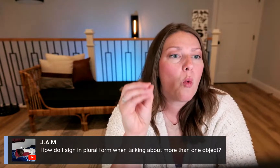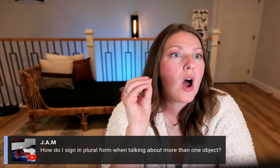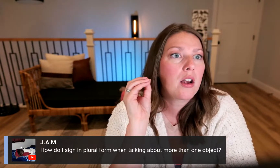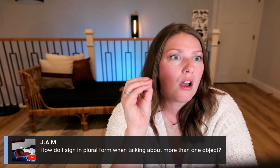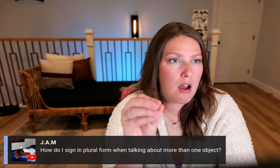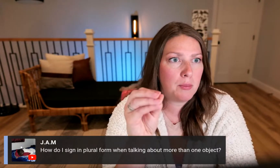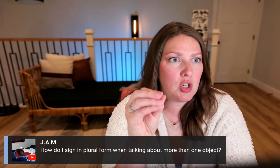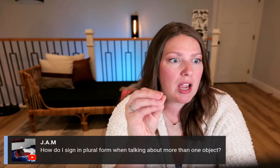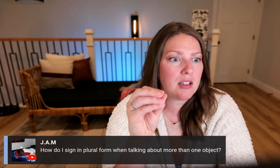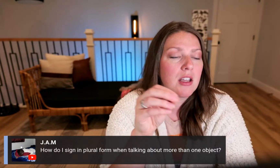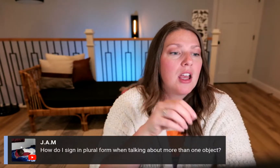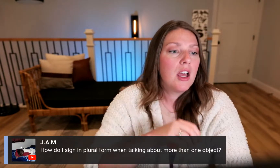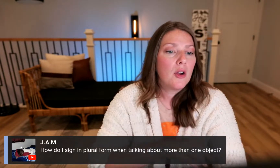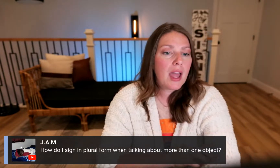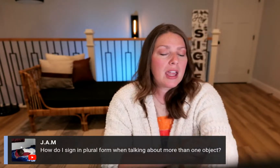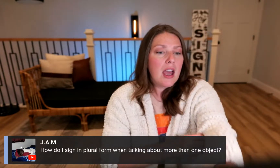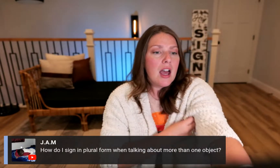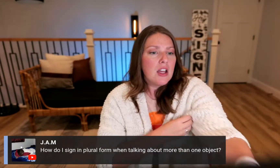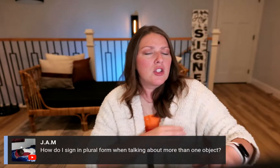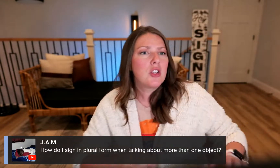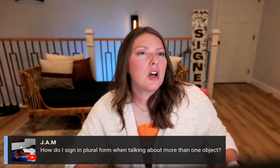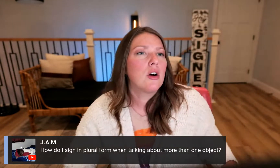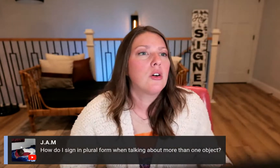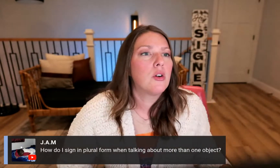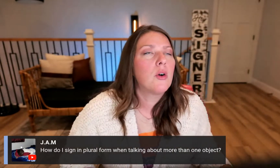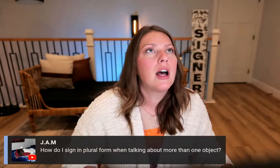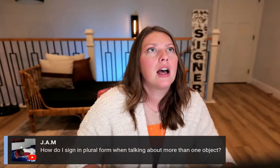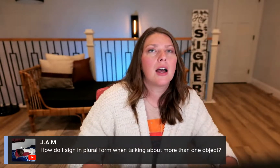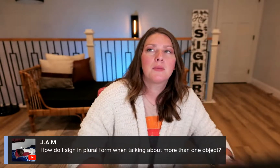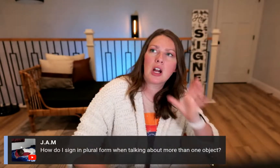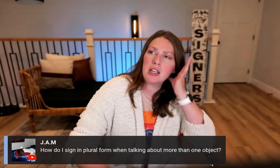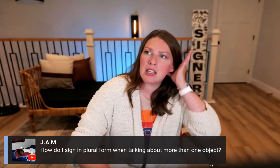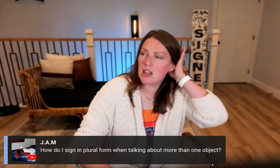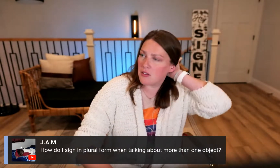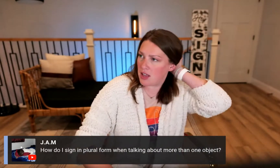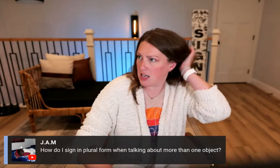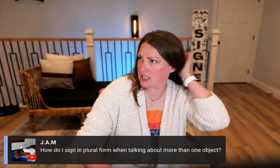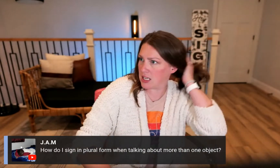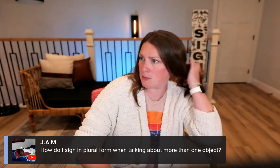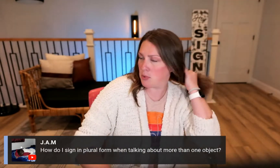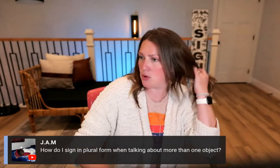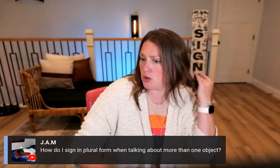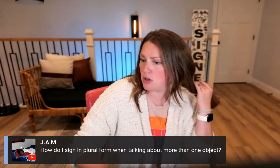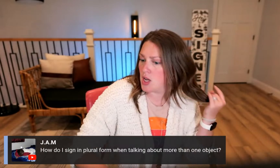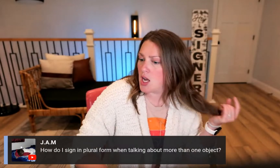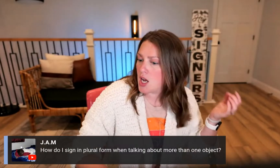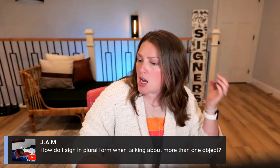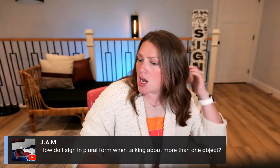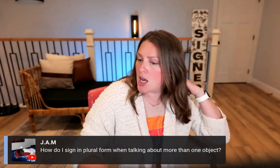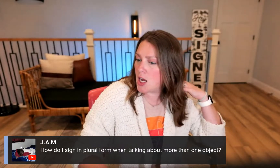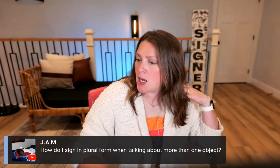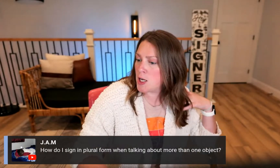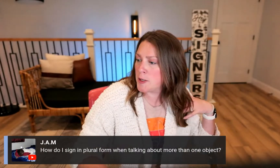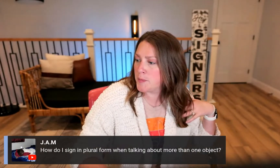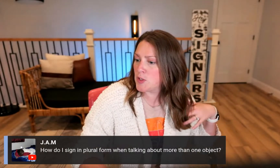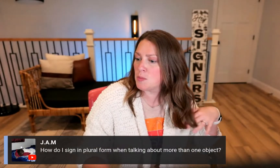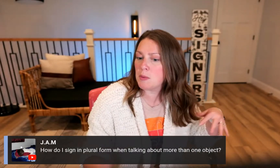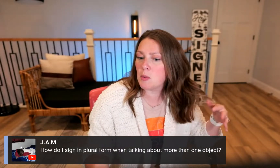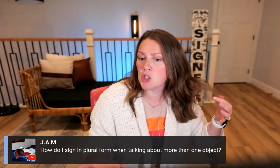one object? Okay, so I'm trying to think of an example. So maybe we're